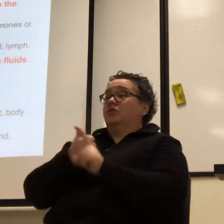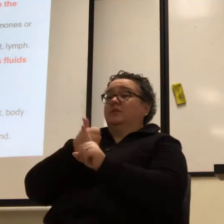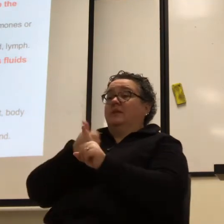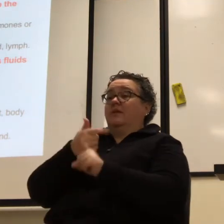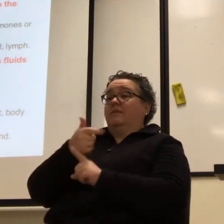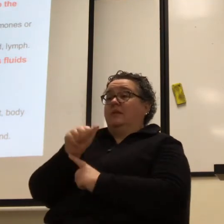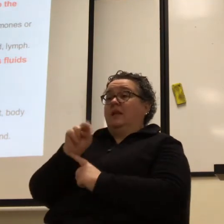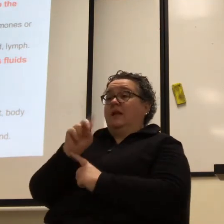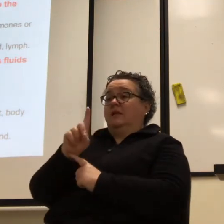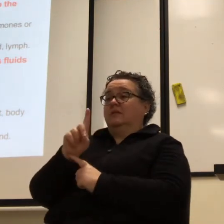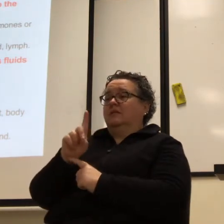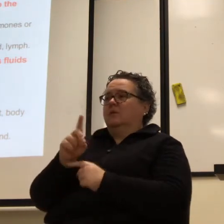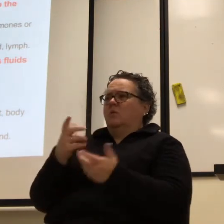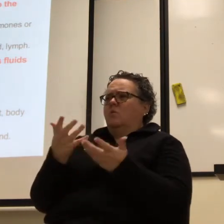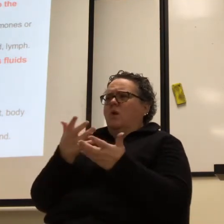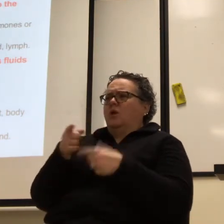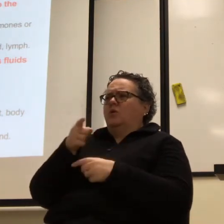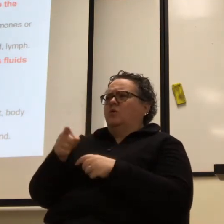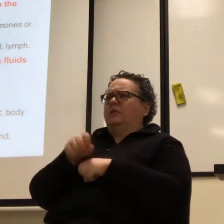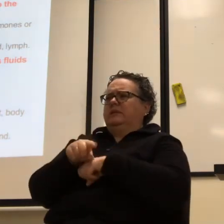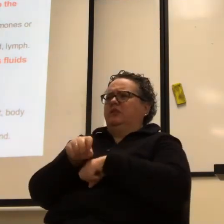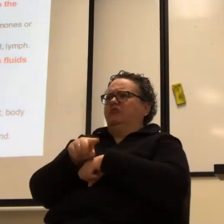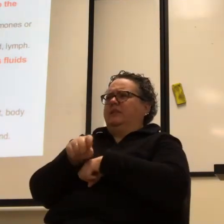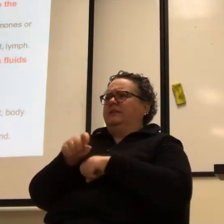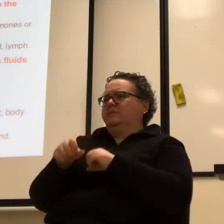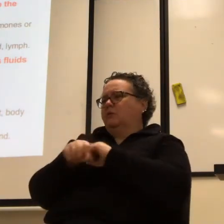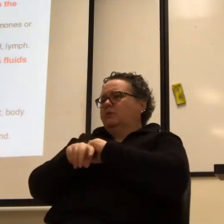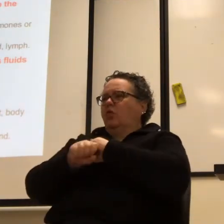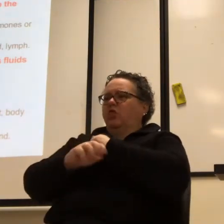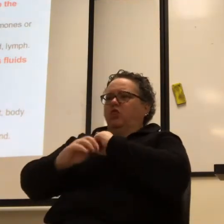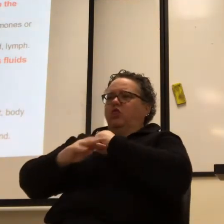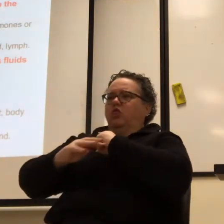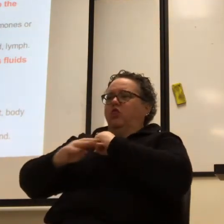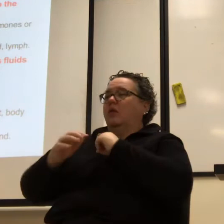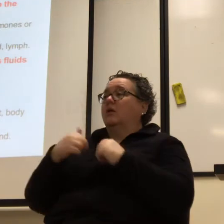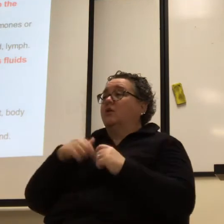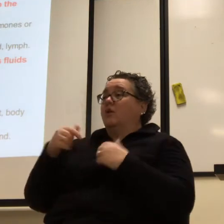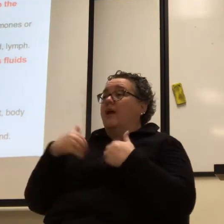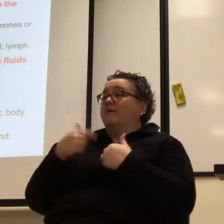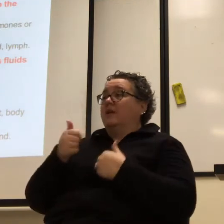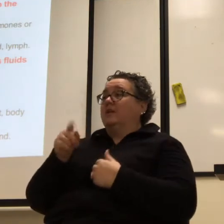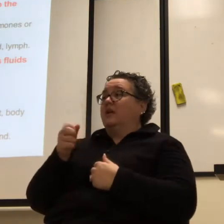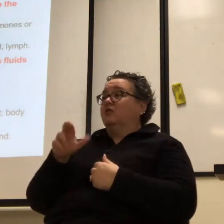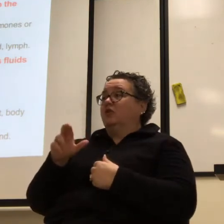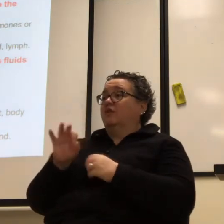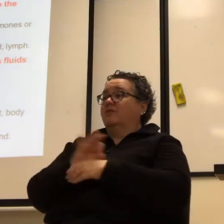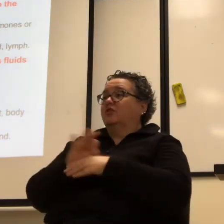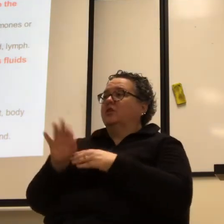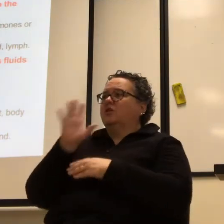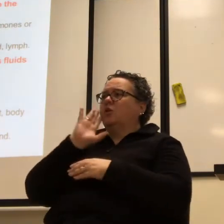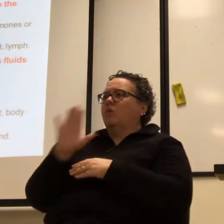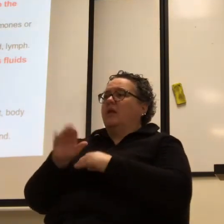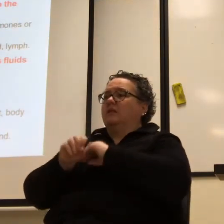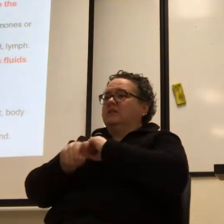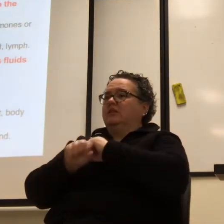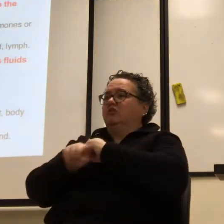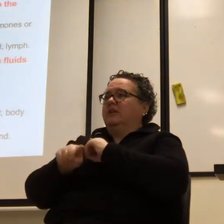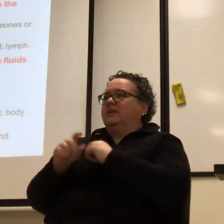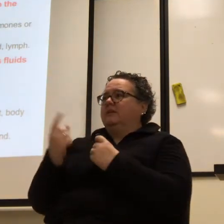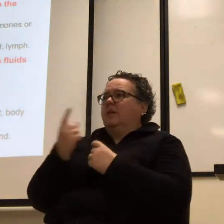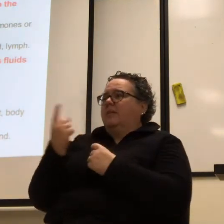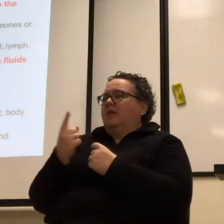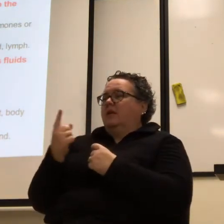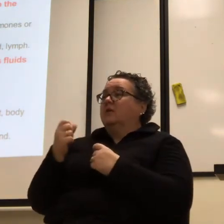secrete? You're an epithelial cell. You have a glandular function. You're going to secrete something. So if it's an endocrine